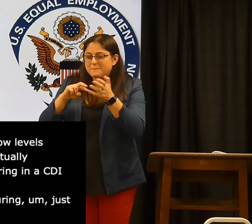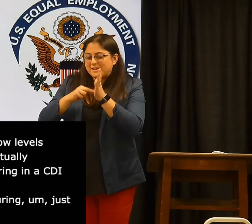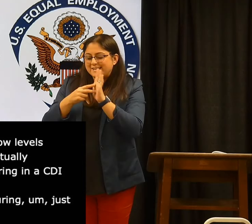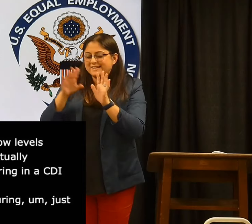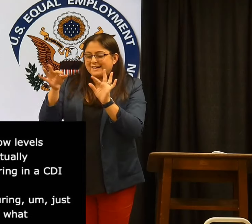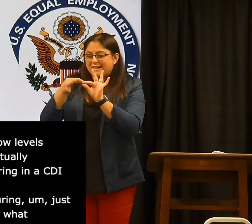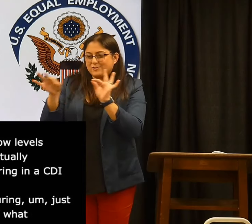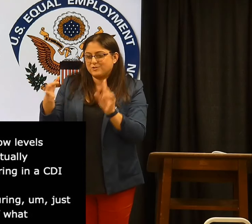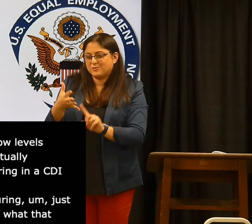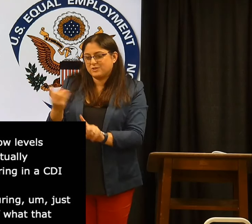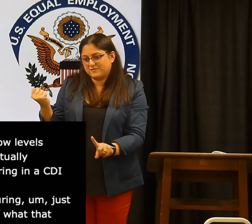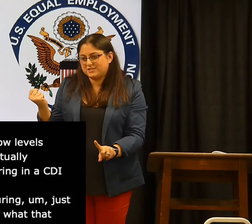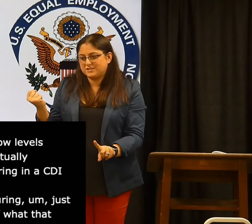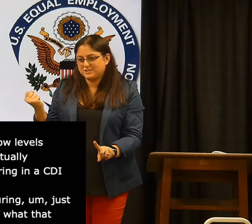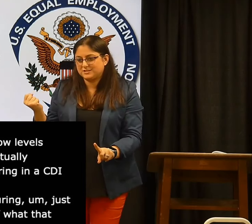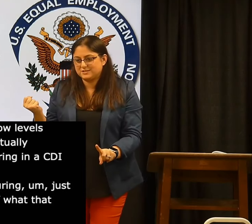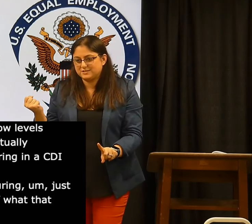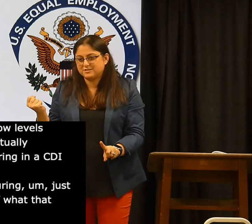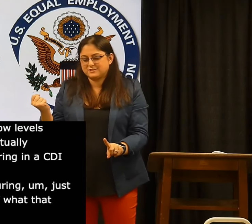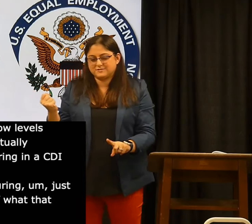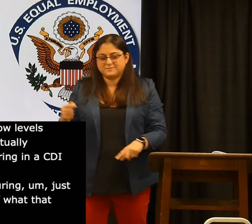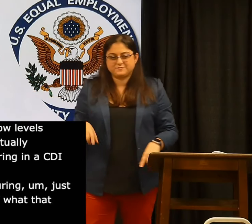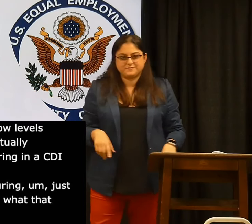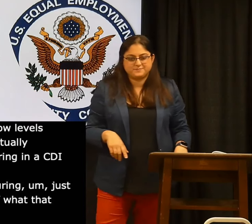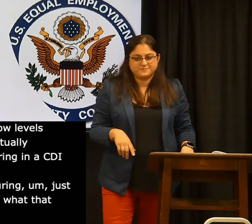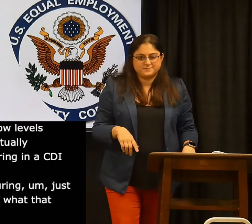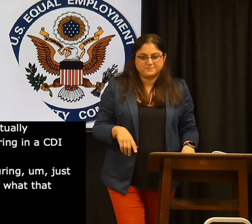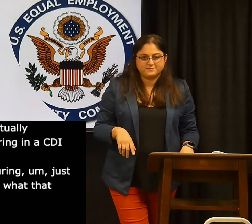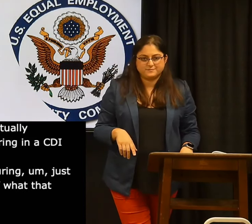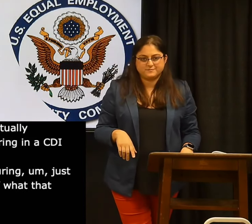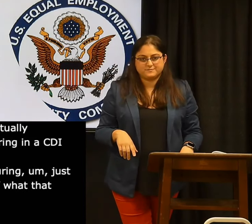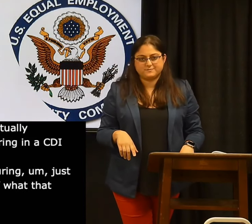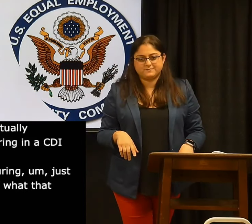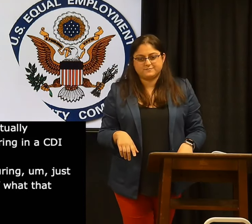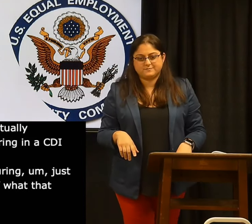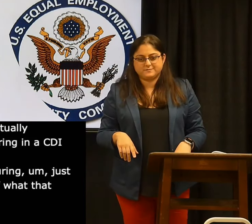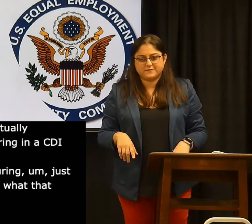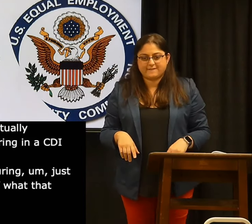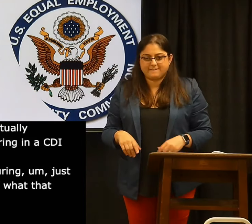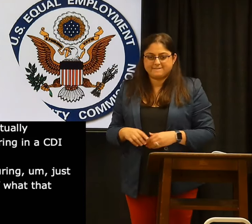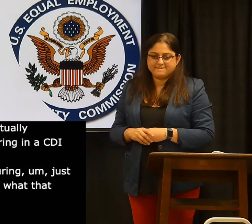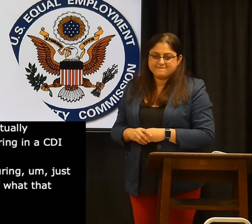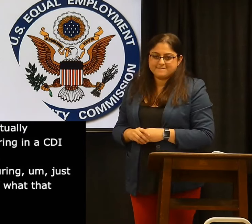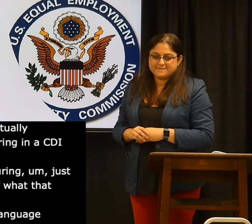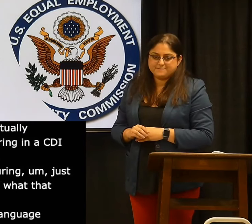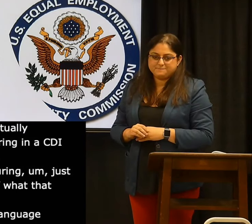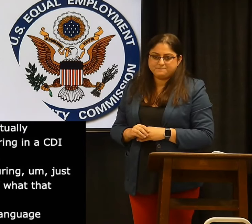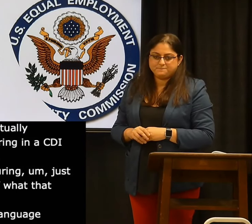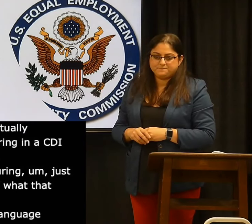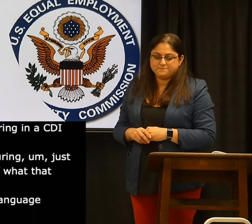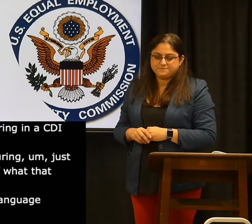needs. So it's really based on language deprivation and not having language from a young age.